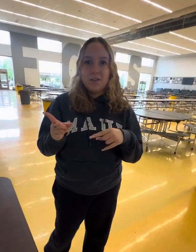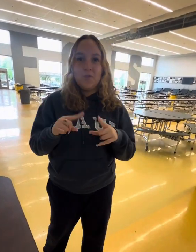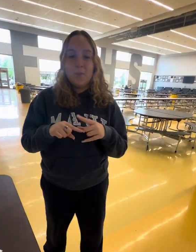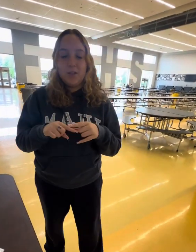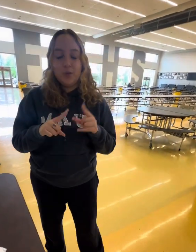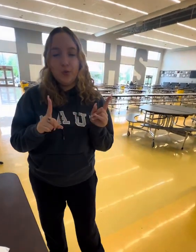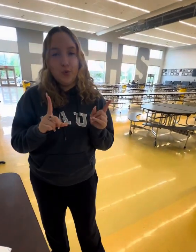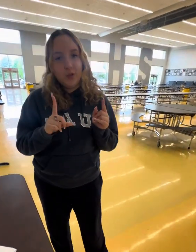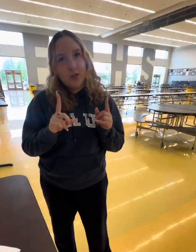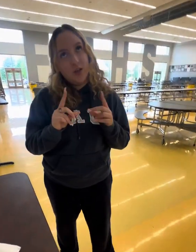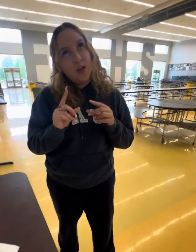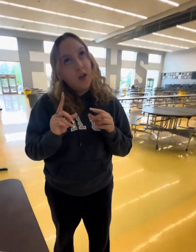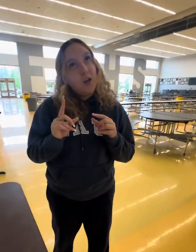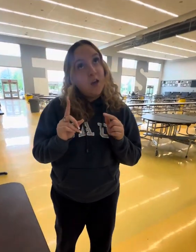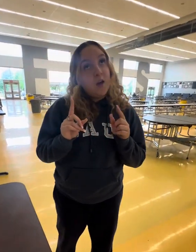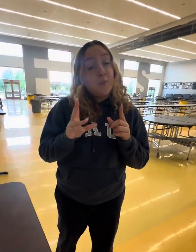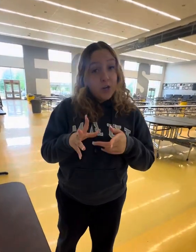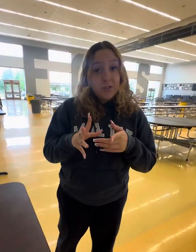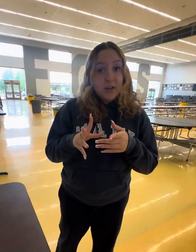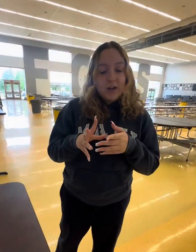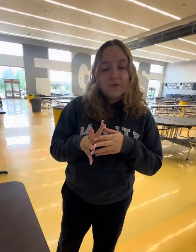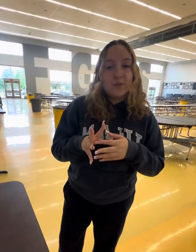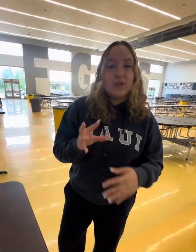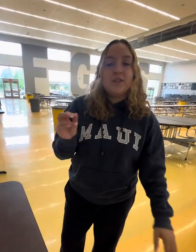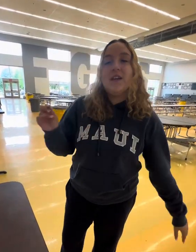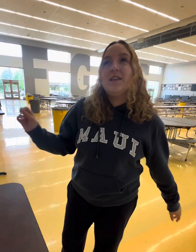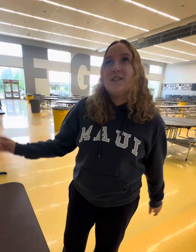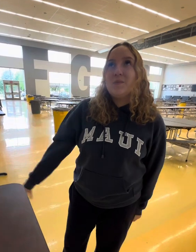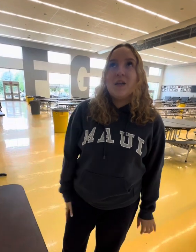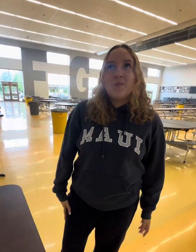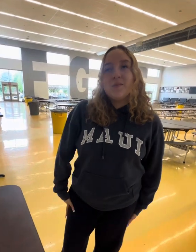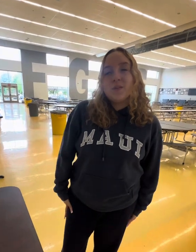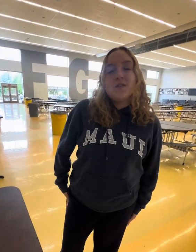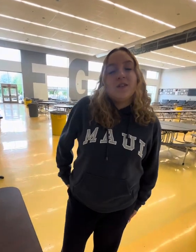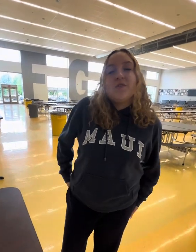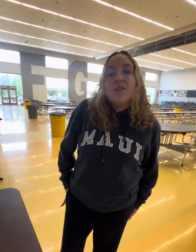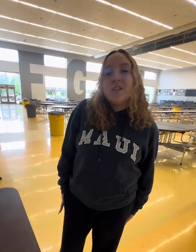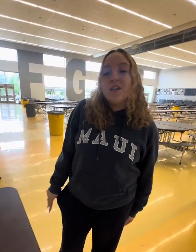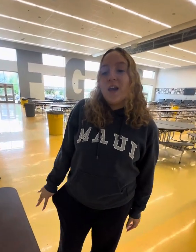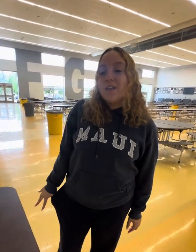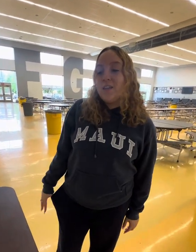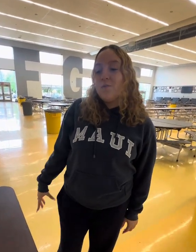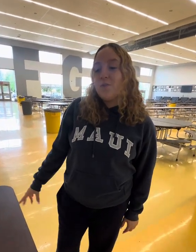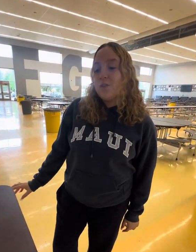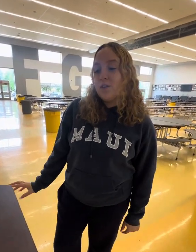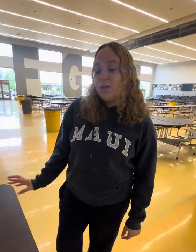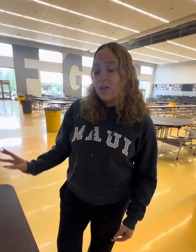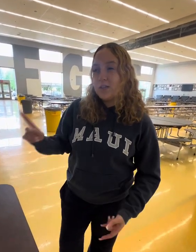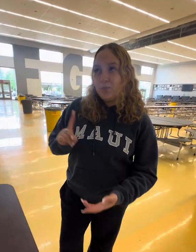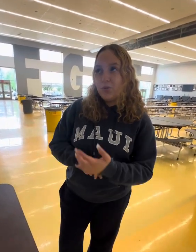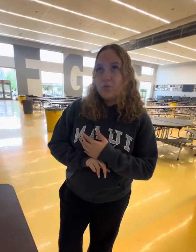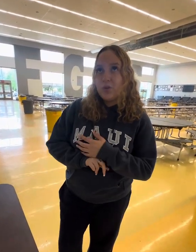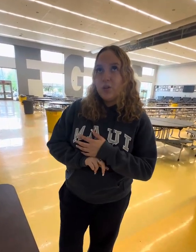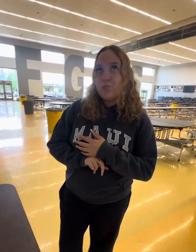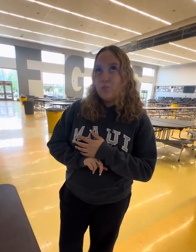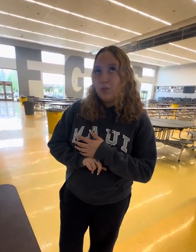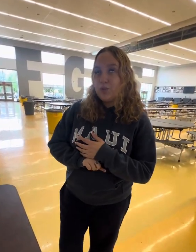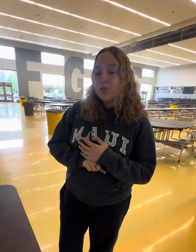me to do the project afterwards. And then something I would have done differently, I think for the exploratory research